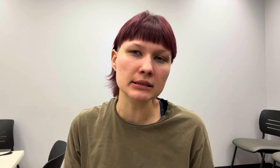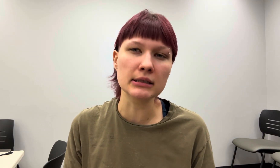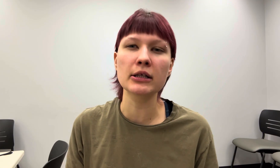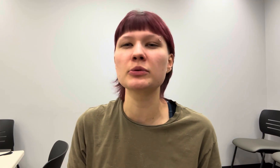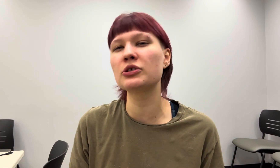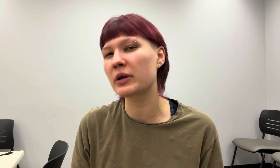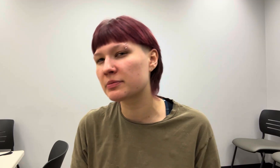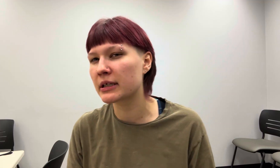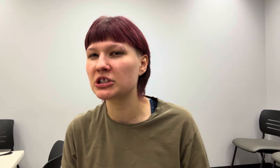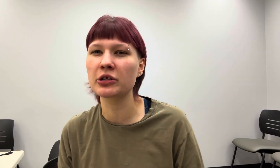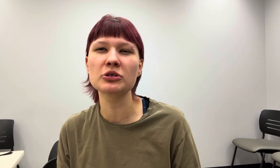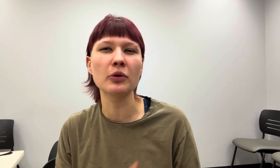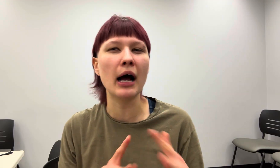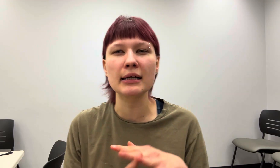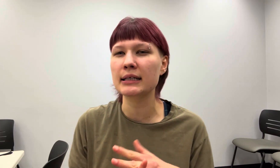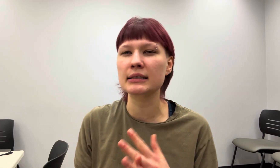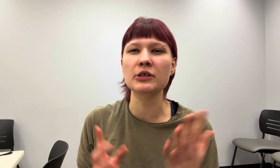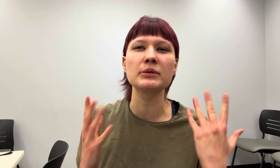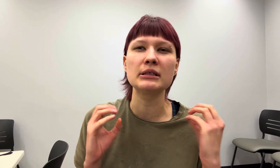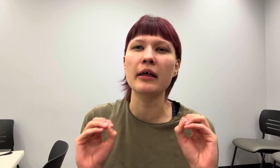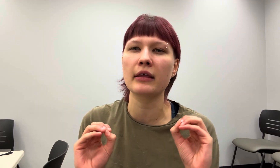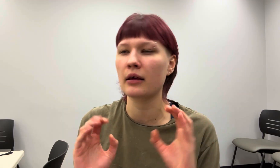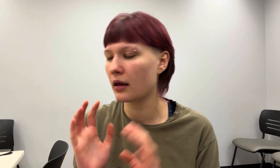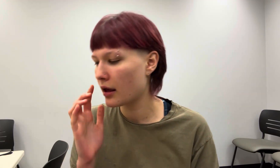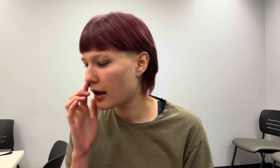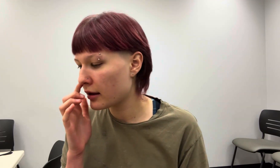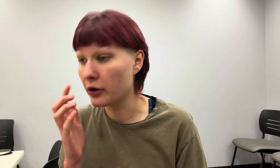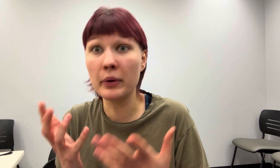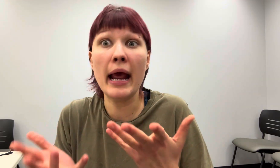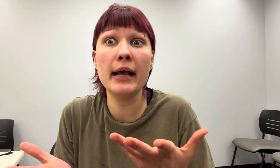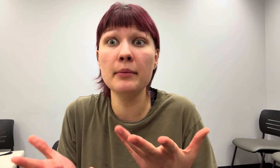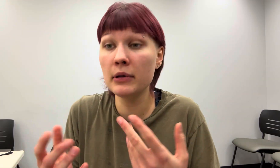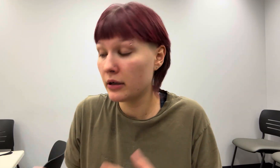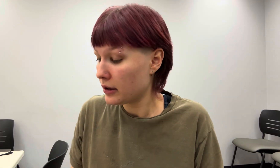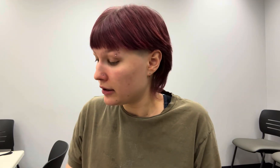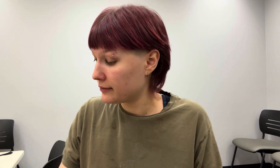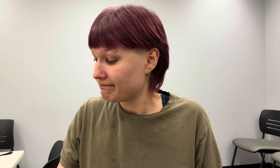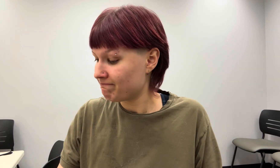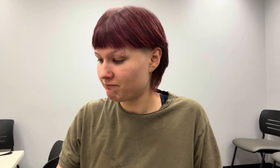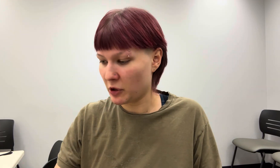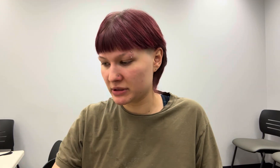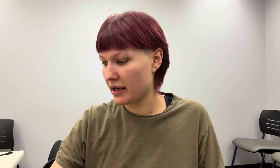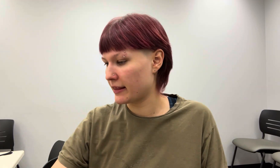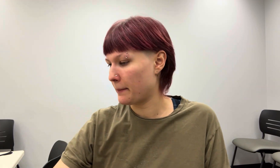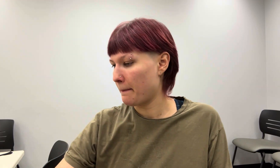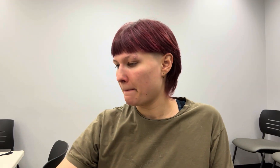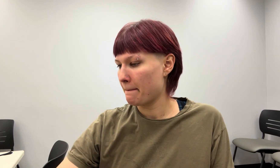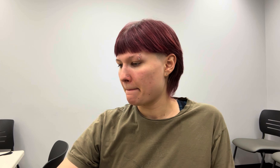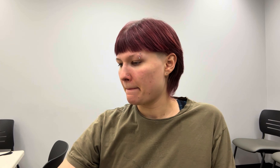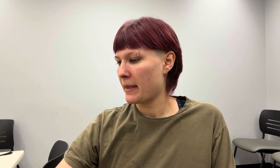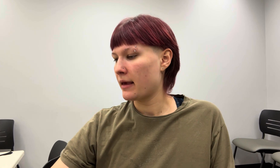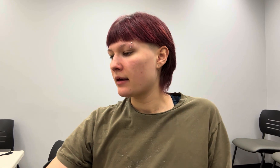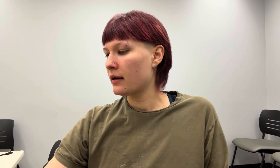there was no explanation, there was no context, there was nothing. No name, there was nothing.